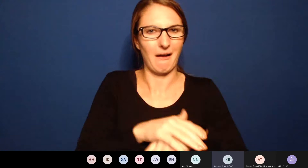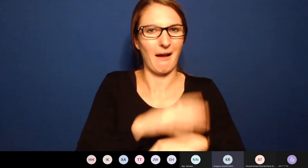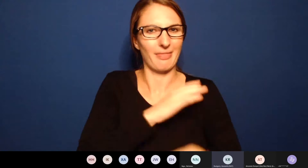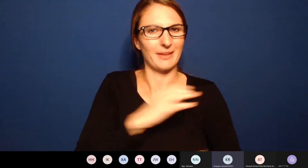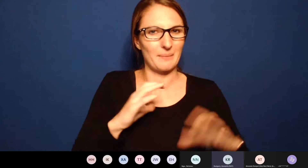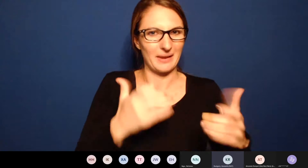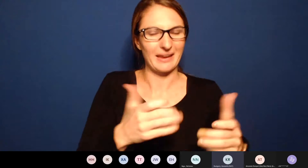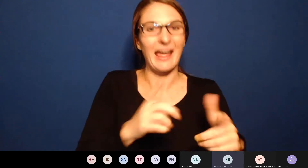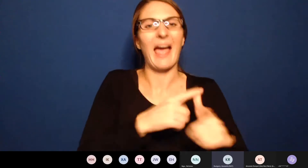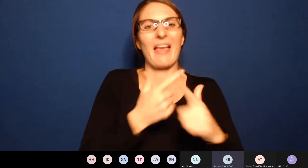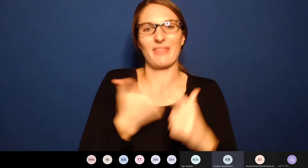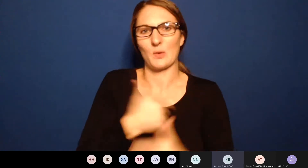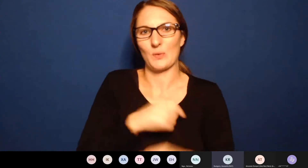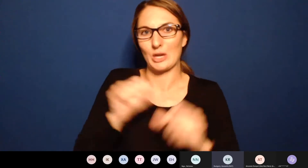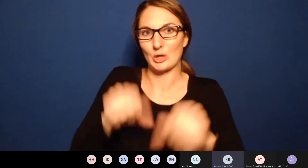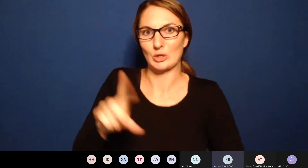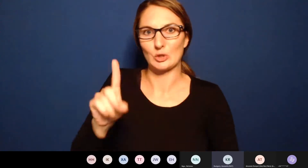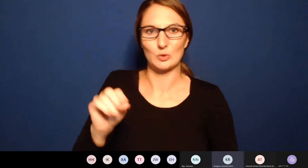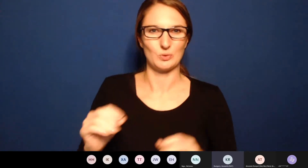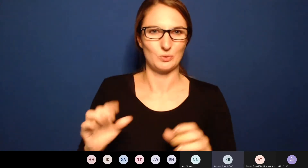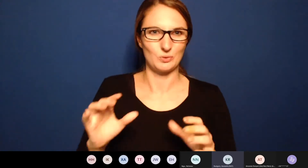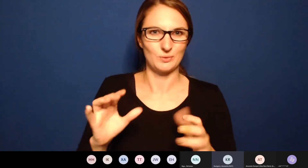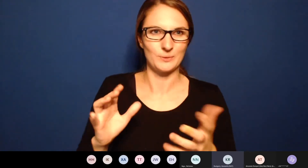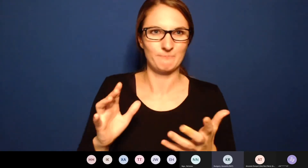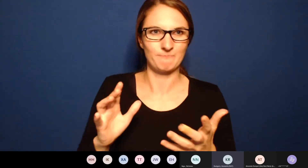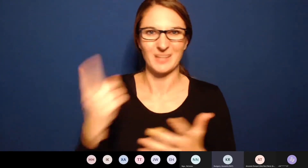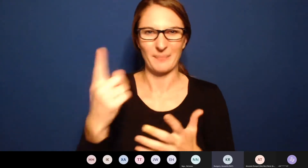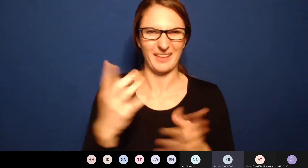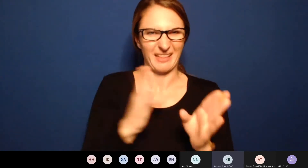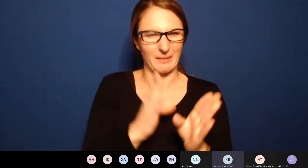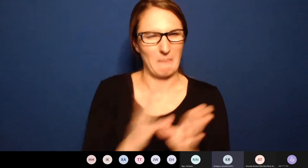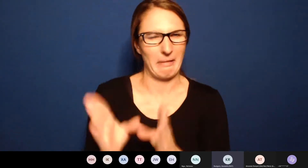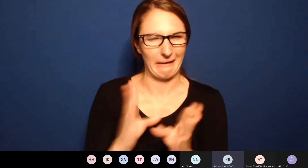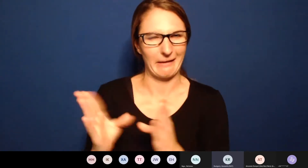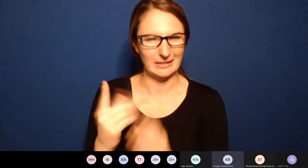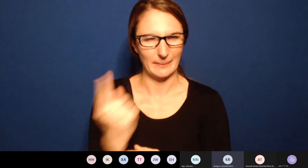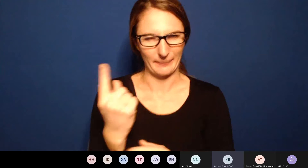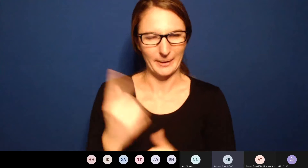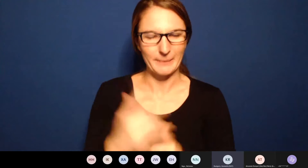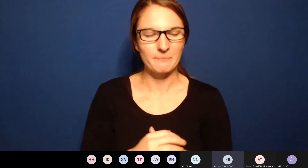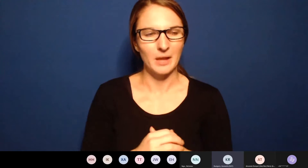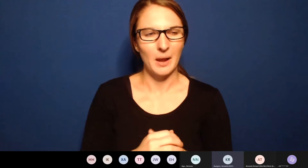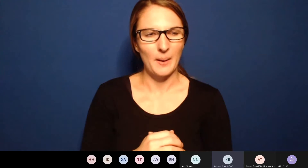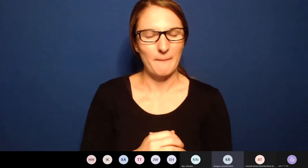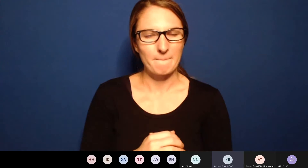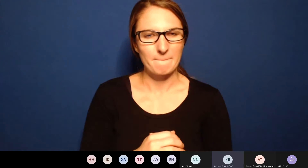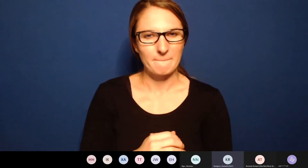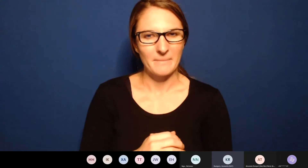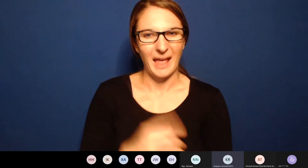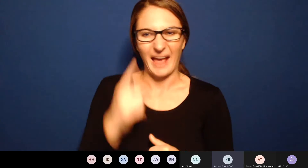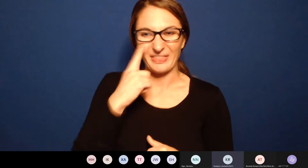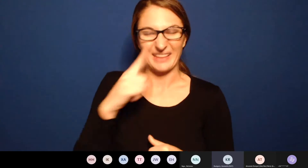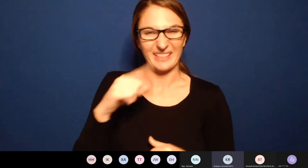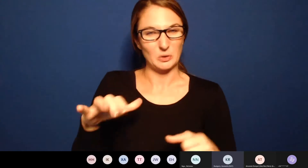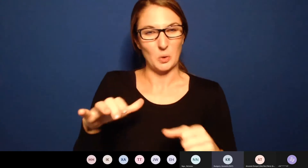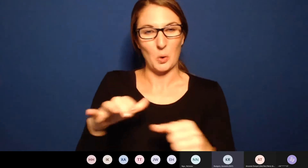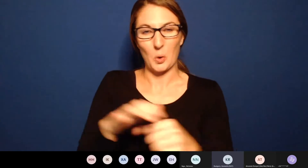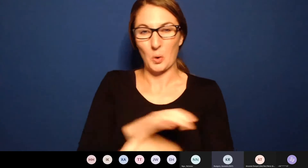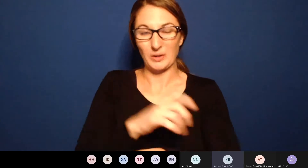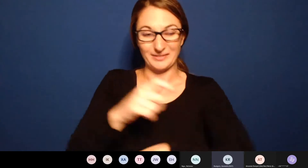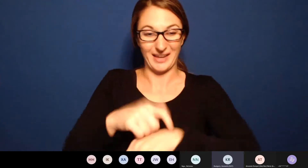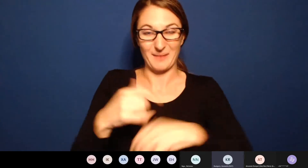capacity, and we can start planning things. I think this whole period that we've been through with